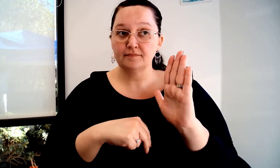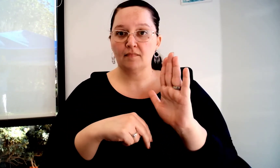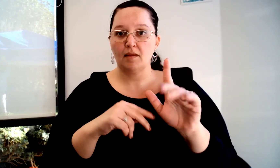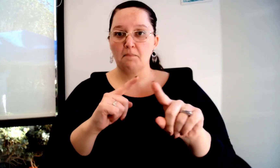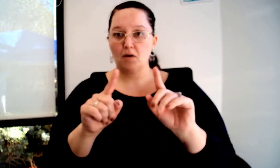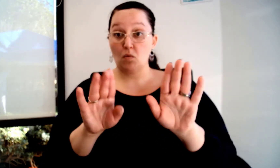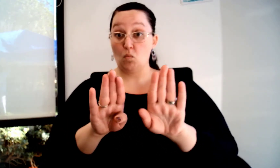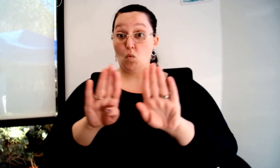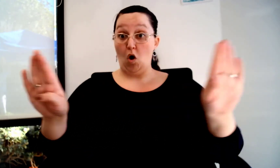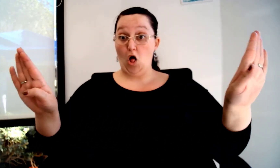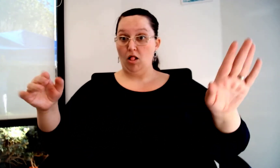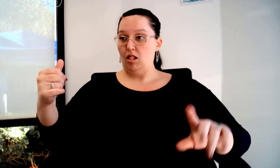This is painting.